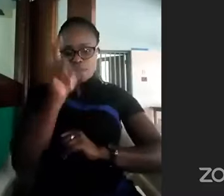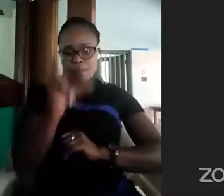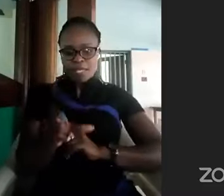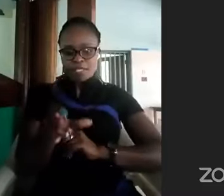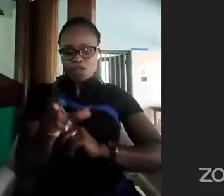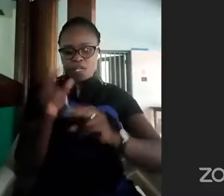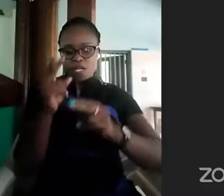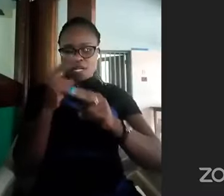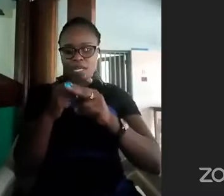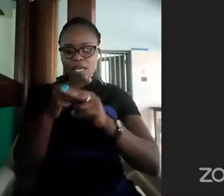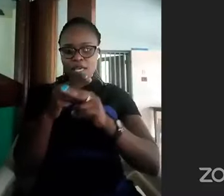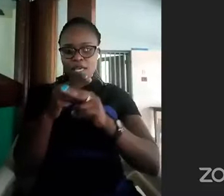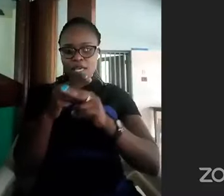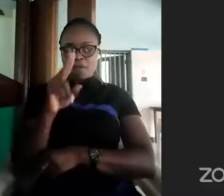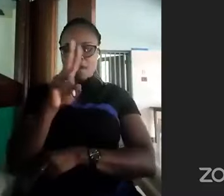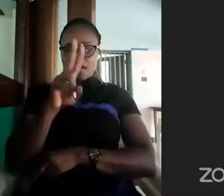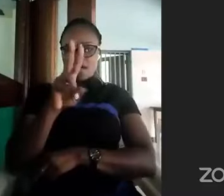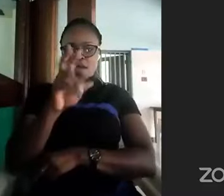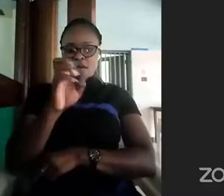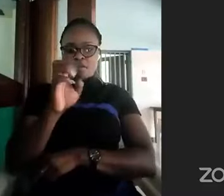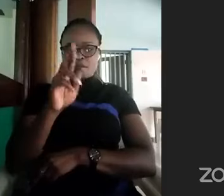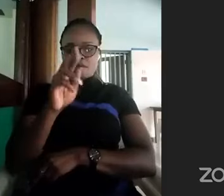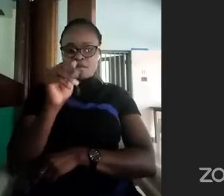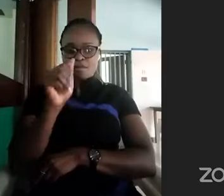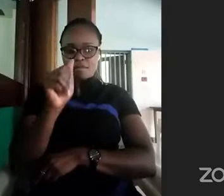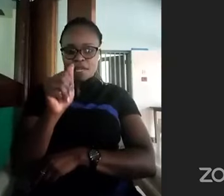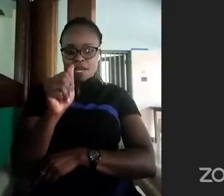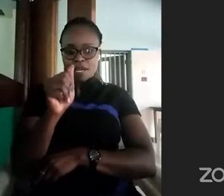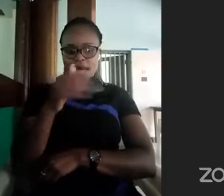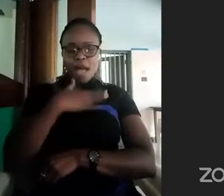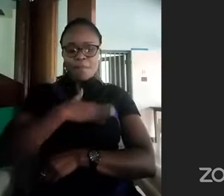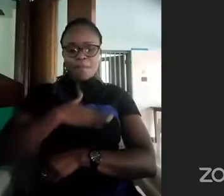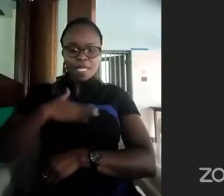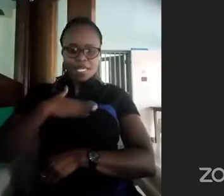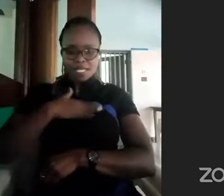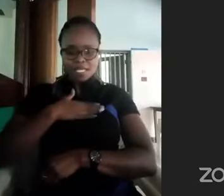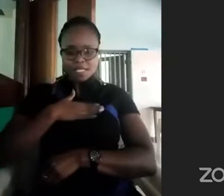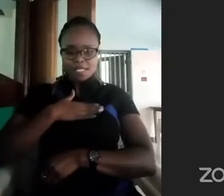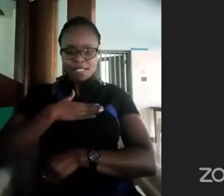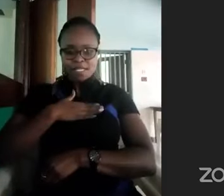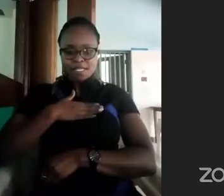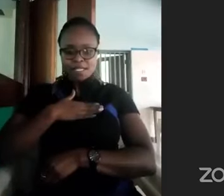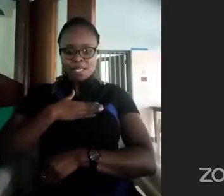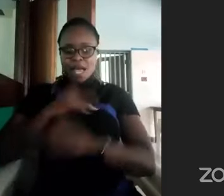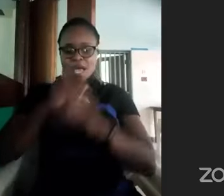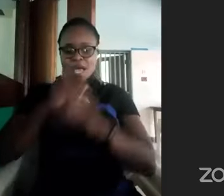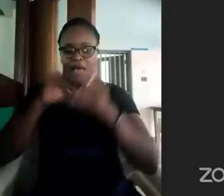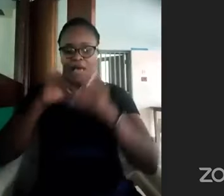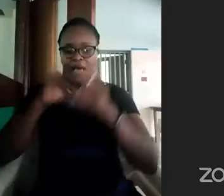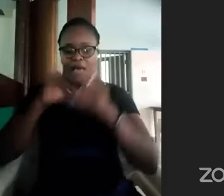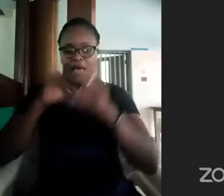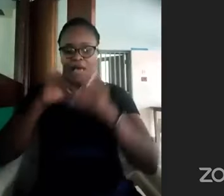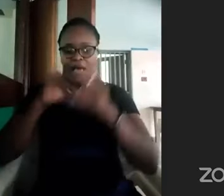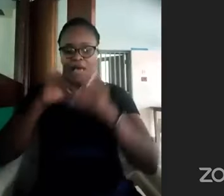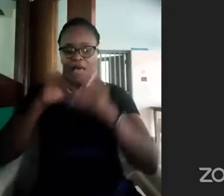Veronica, Vera to put her camera on. Her camera was off. Okay. Maybe Vera, sorry, you